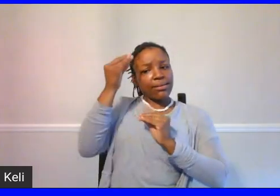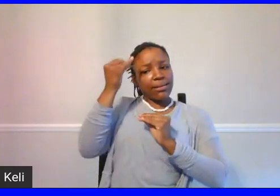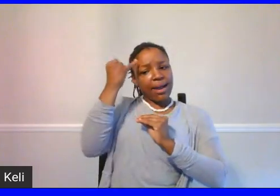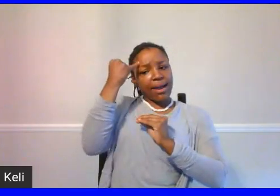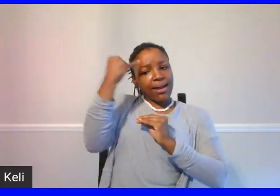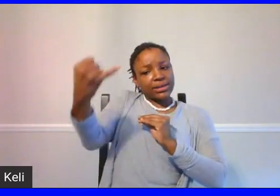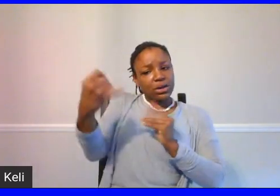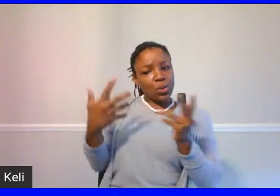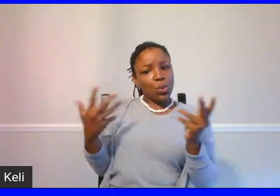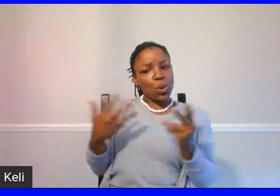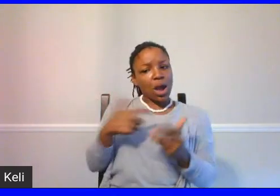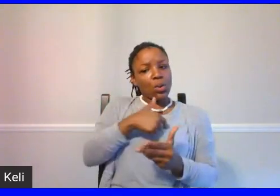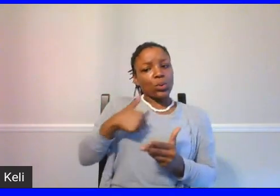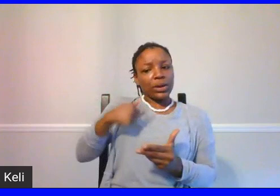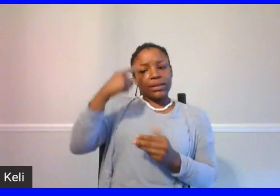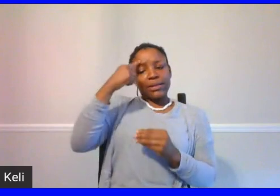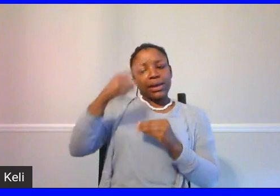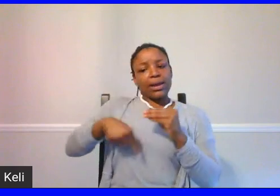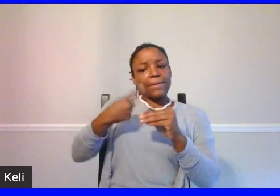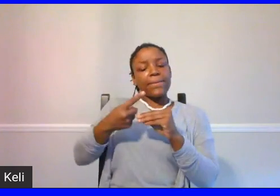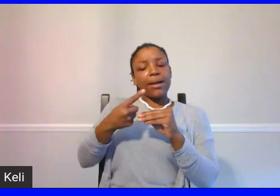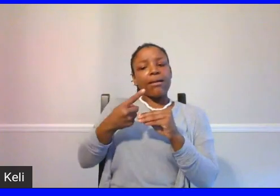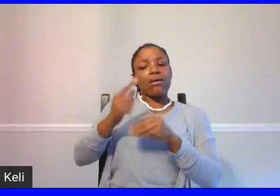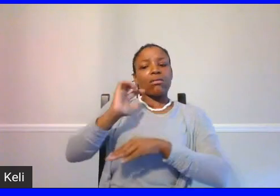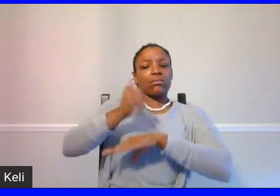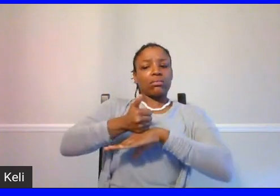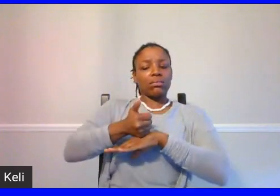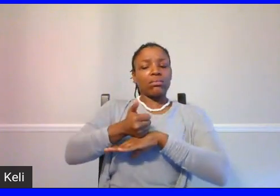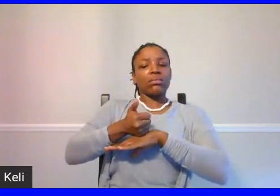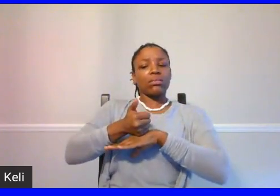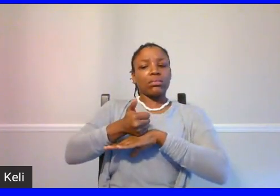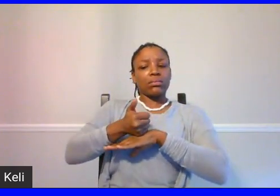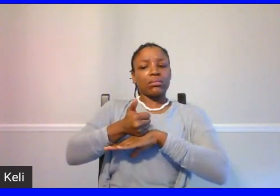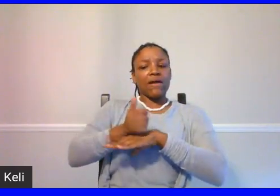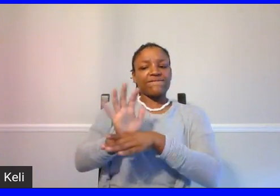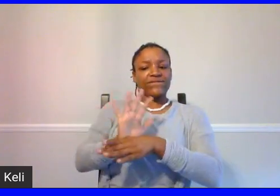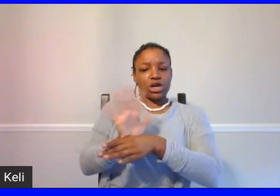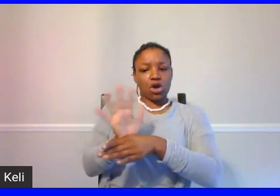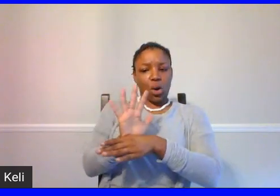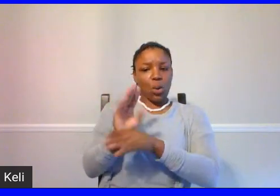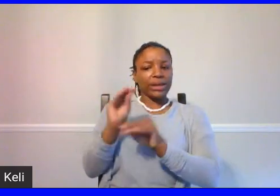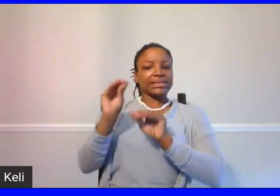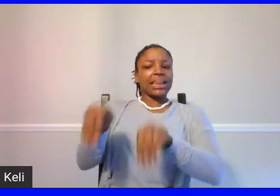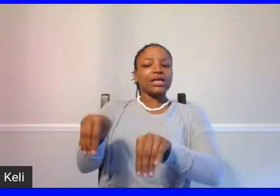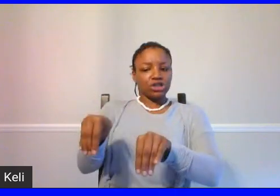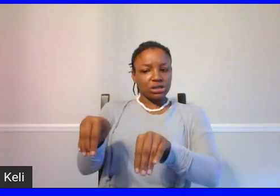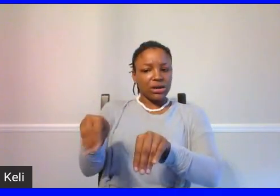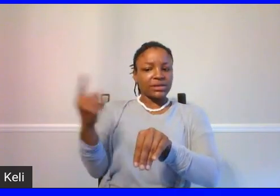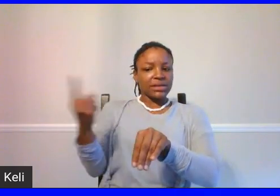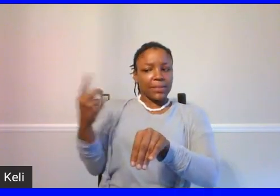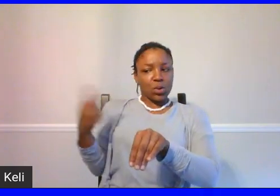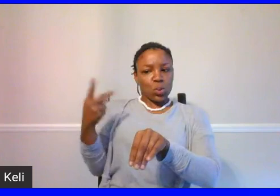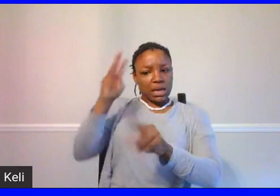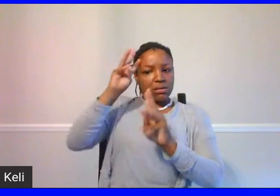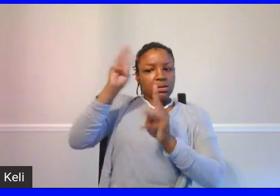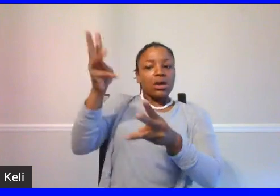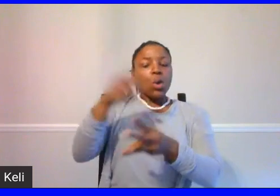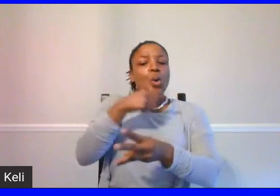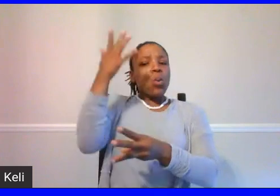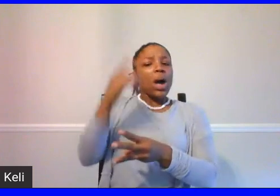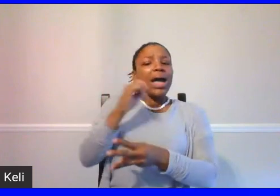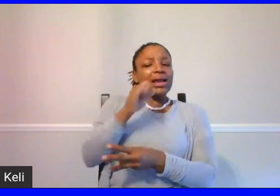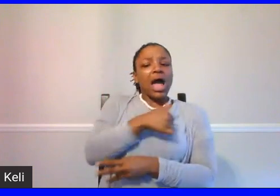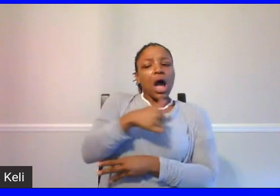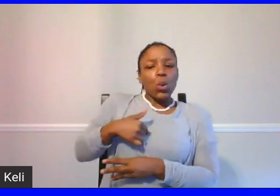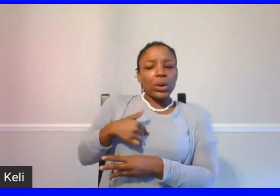little excerpt of a piece that we have, a video installation. And we said, oh, why don't we project